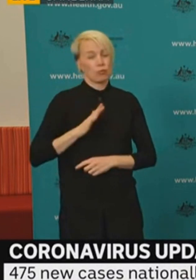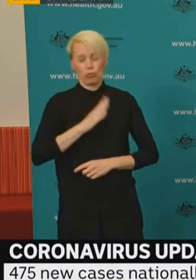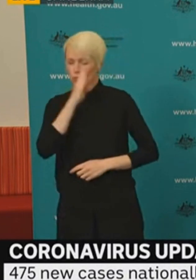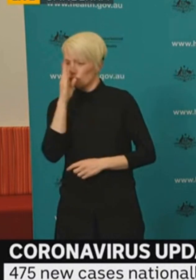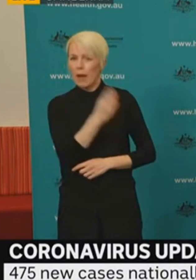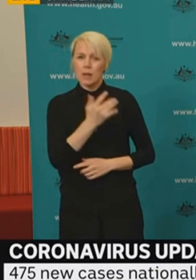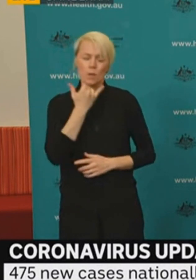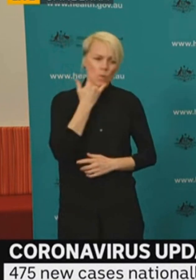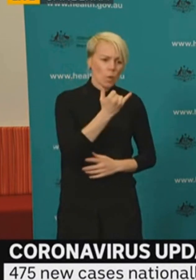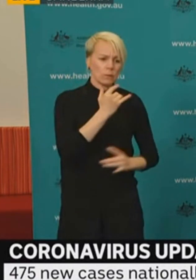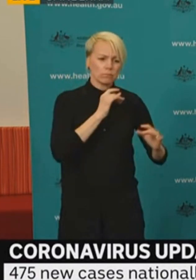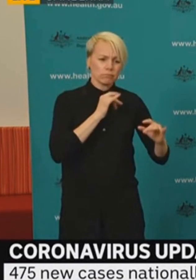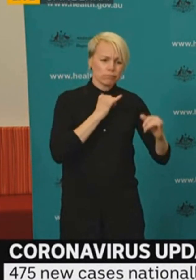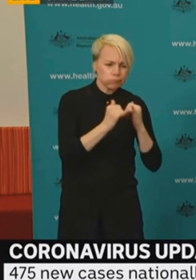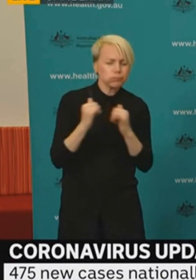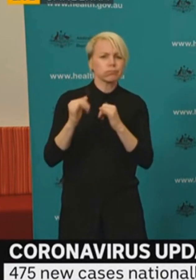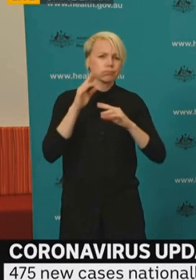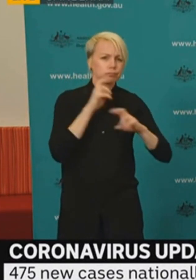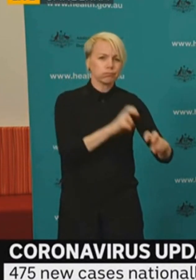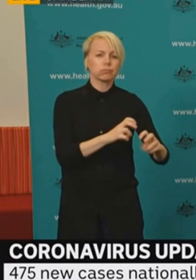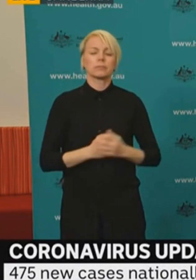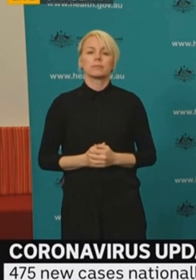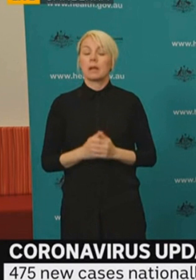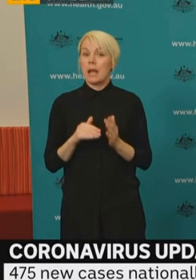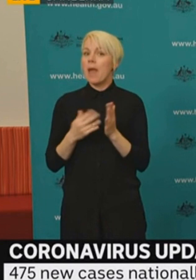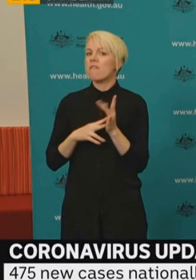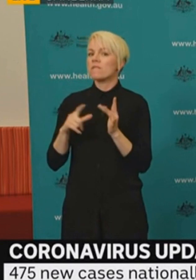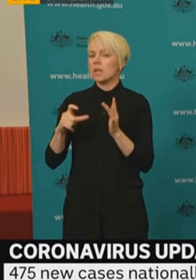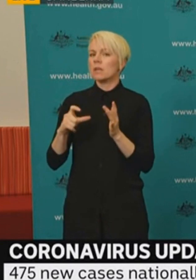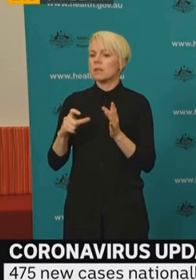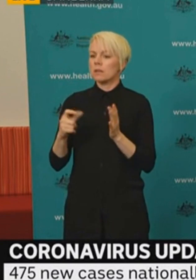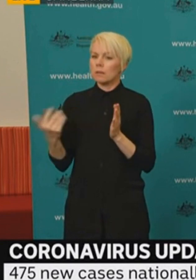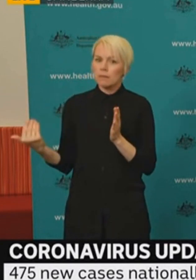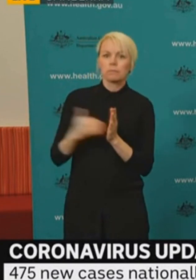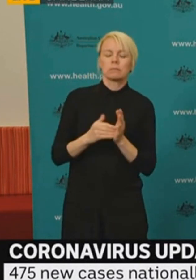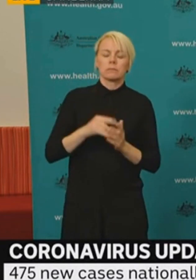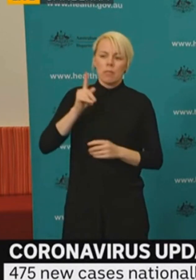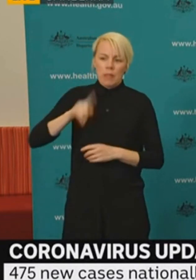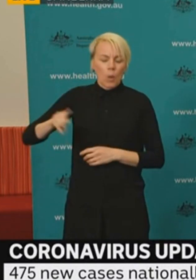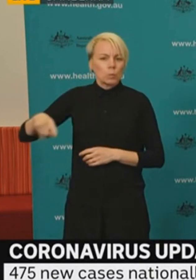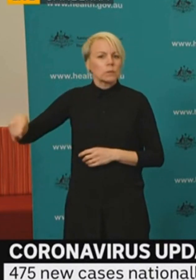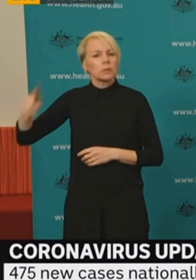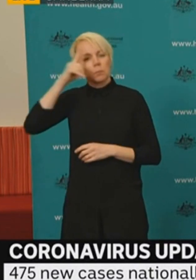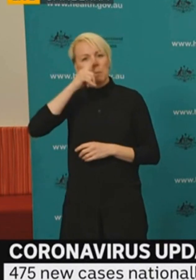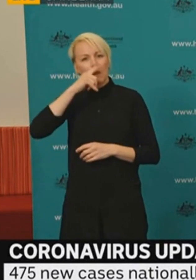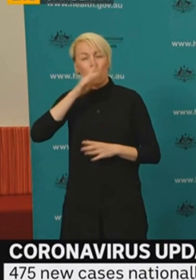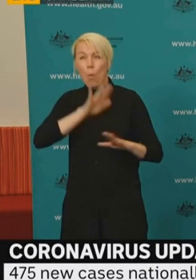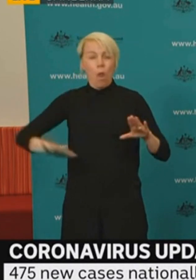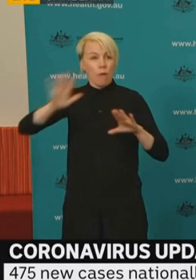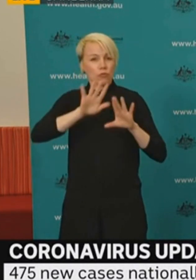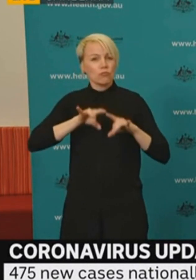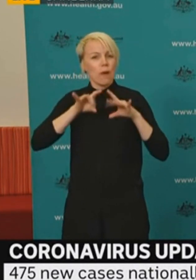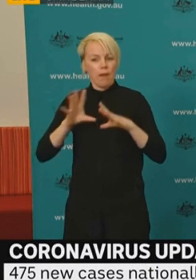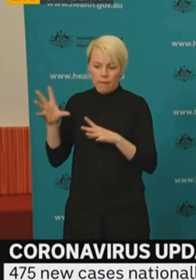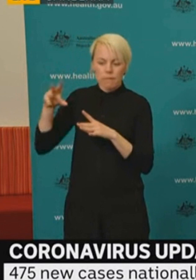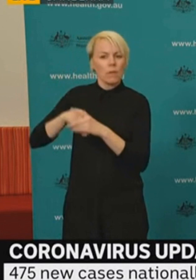what we're seeing with the increased emphasis on contact tracing, there are literally thousands of people who are involved around Australia. And what we will see